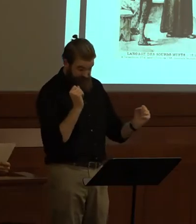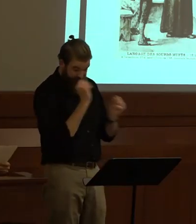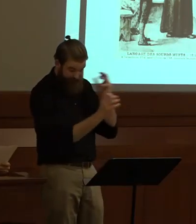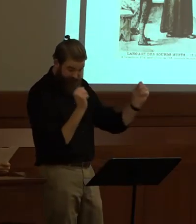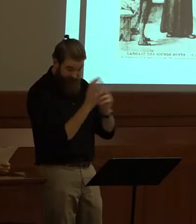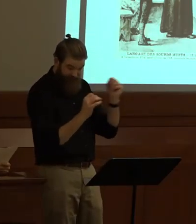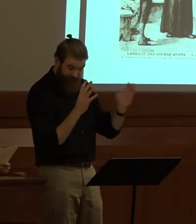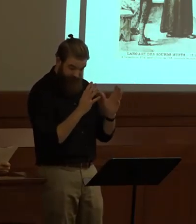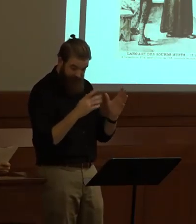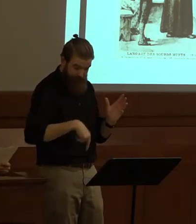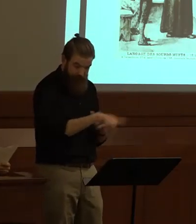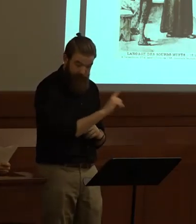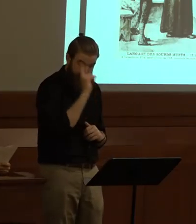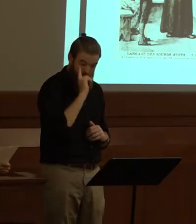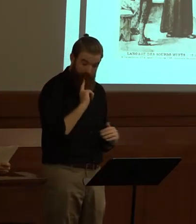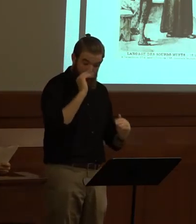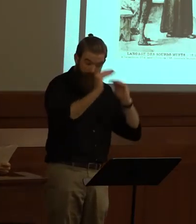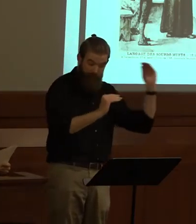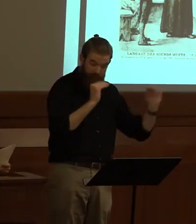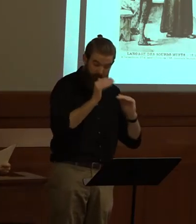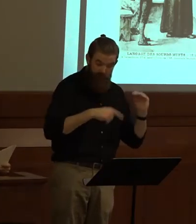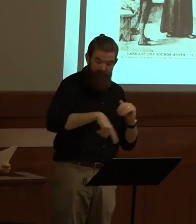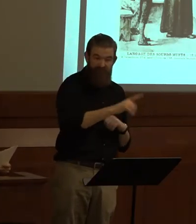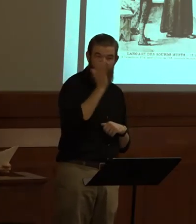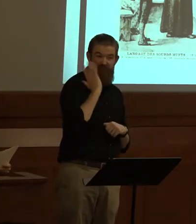where a more personal evangelism took place.